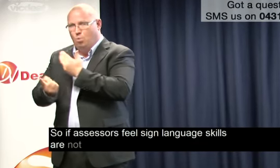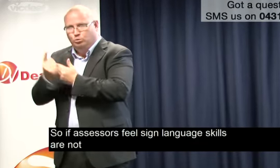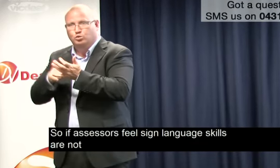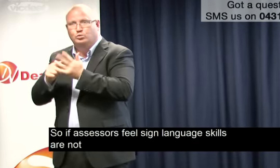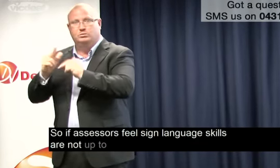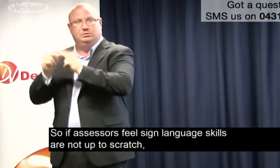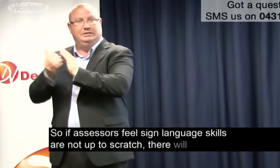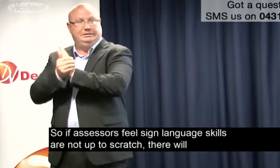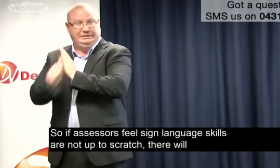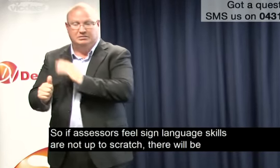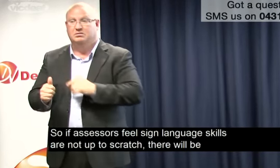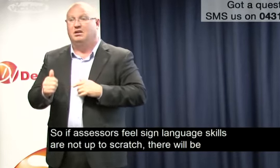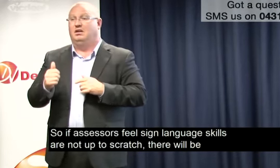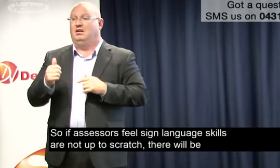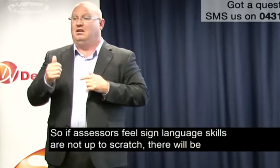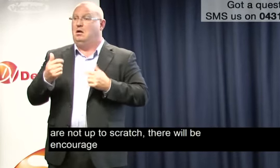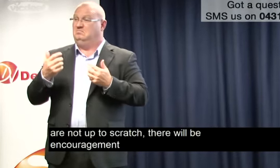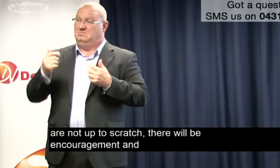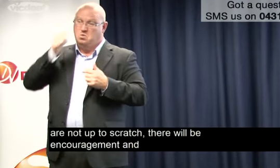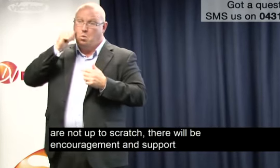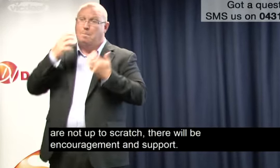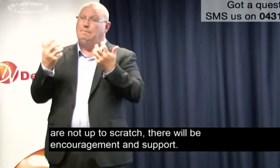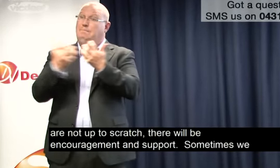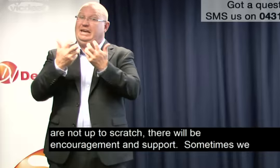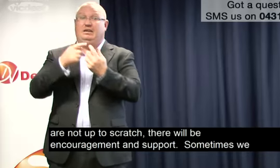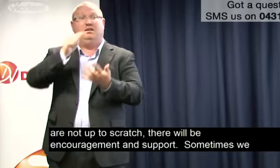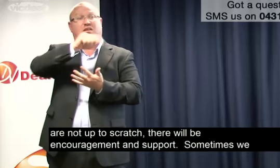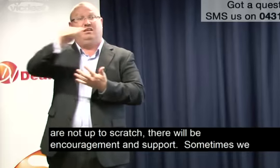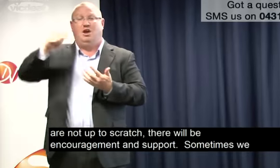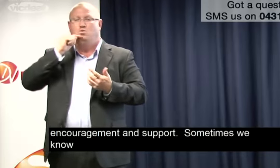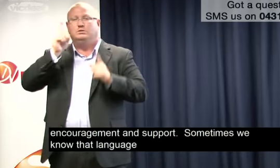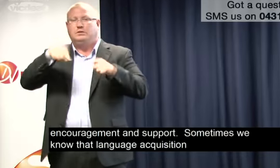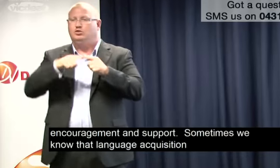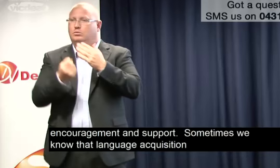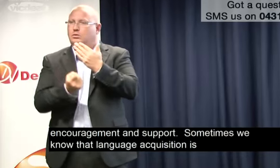sometimes language acquisition is not enough, but there will be support to enhance people's skills.